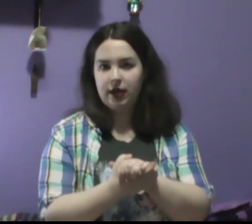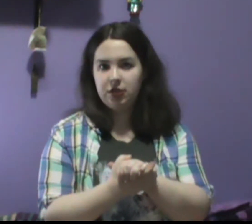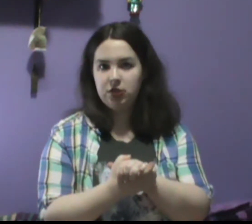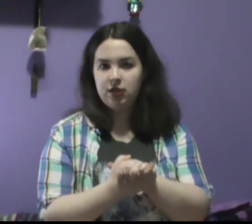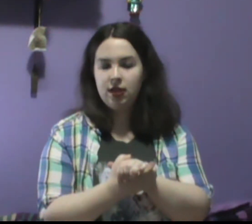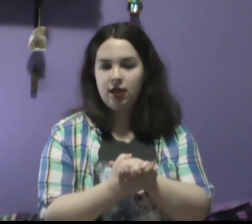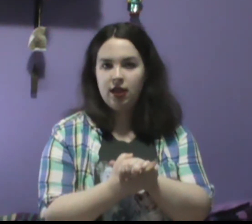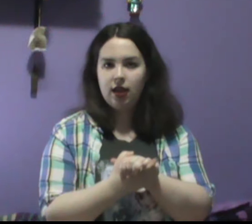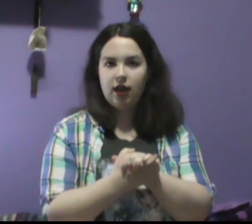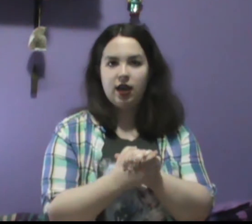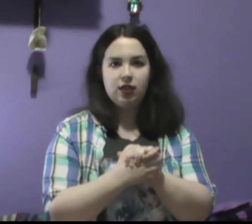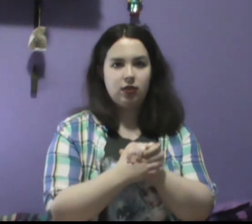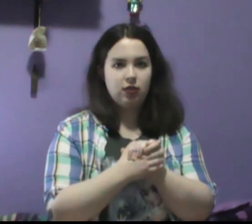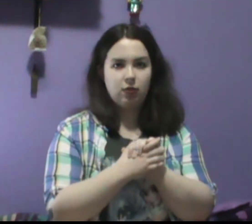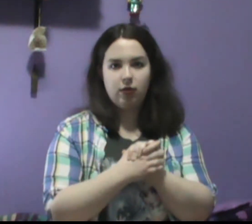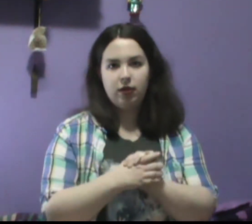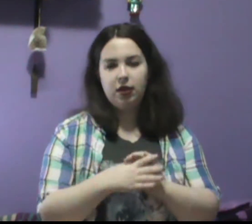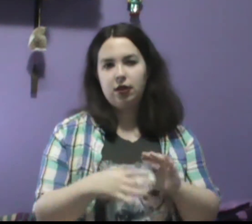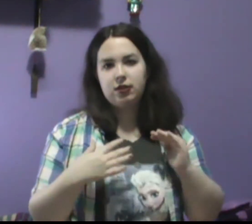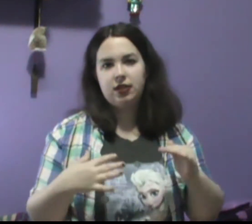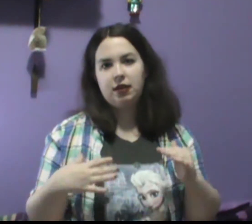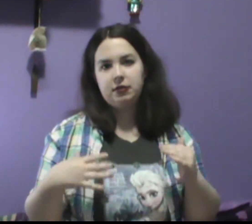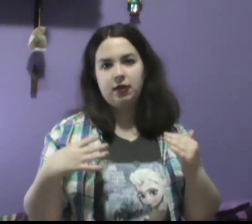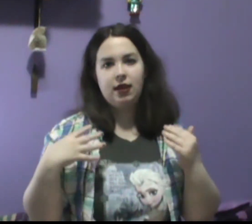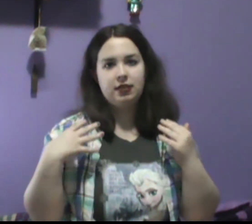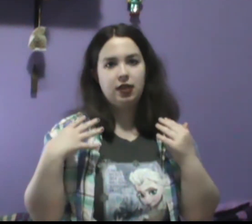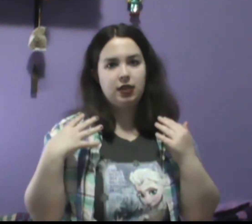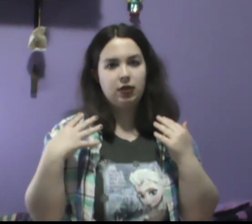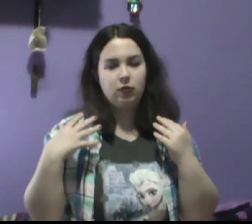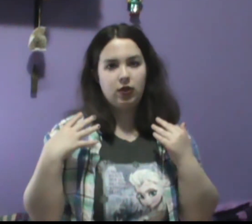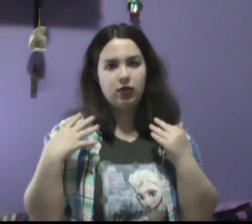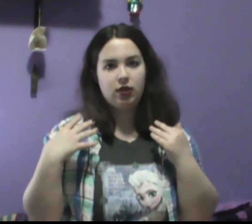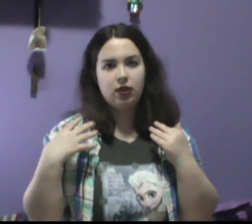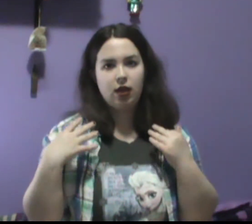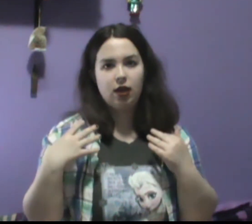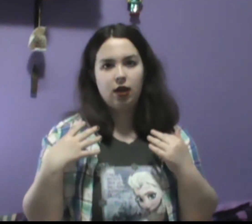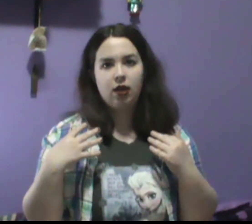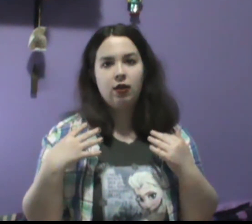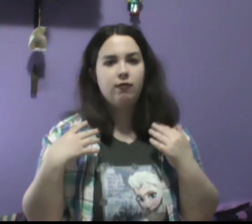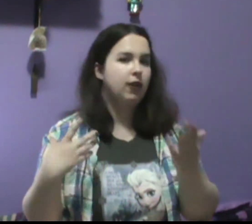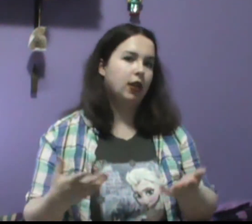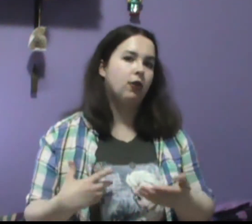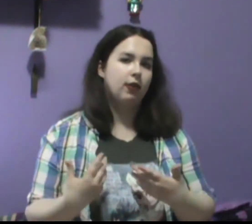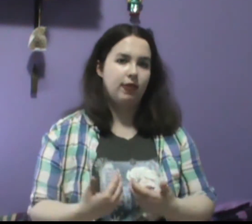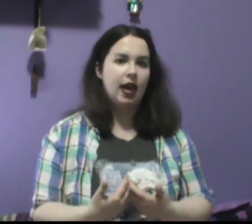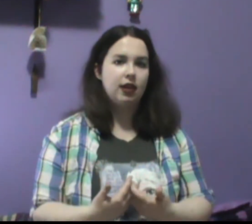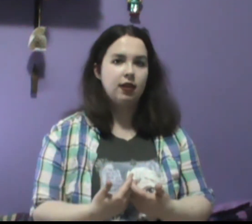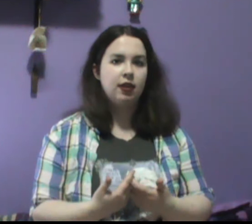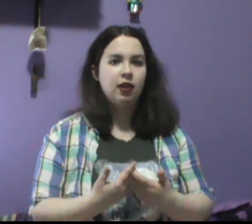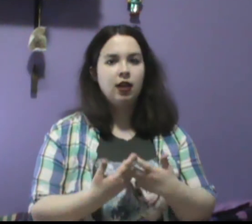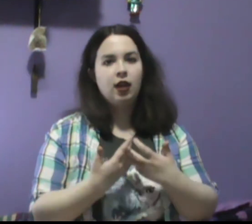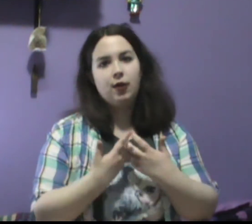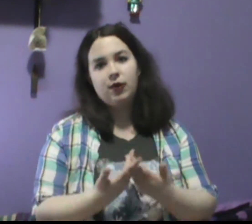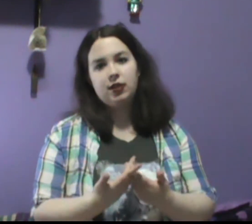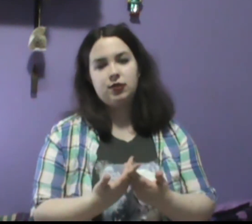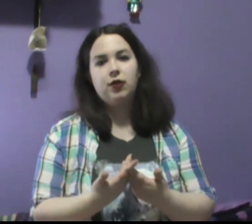rage. And the whole ER staff sort of has to deal with the fallout of that. And while that's going